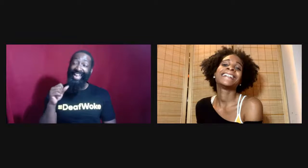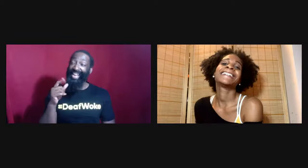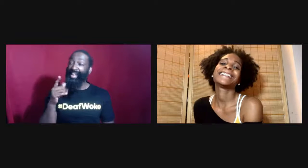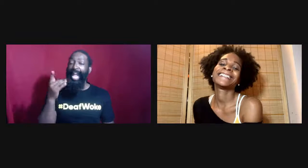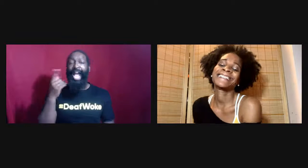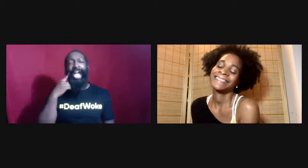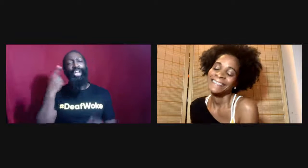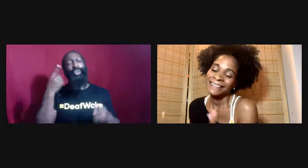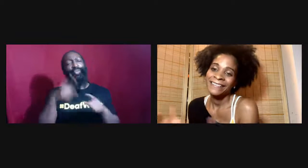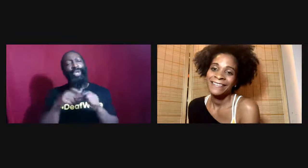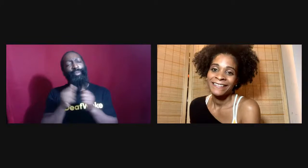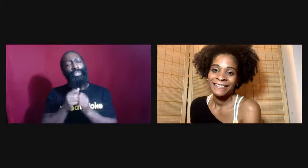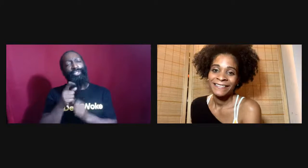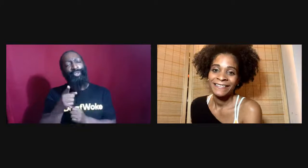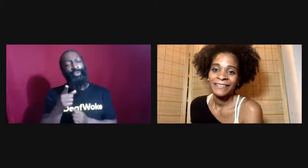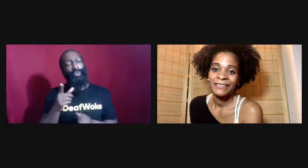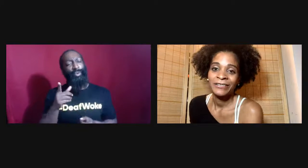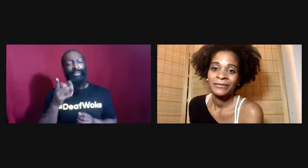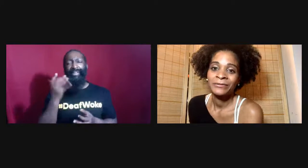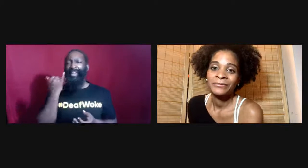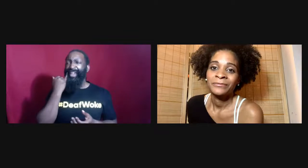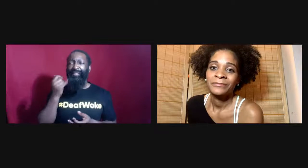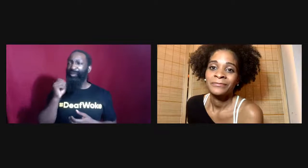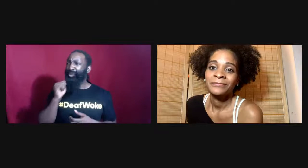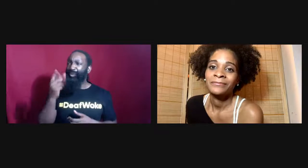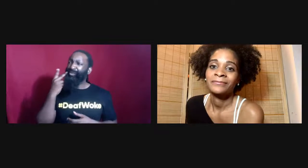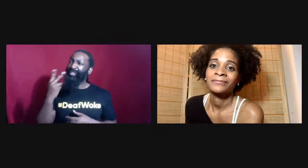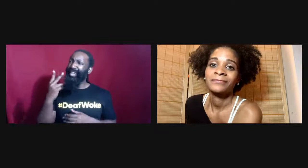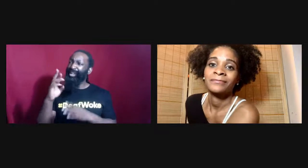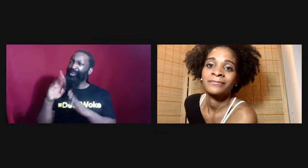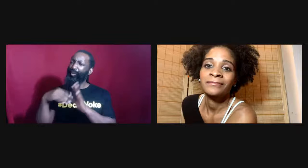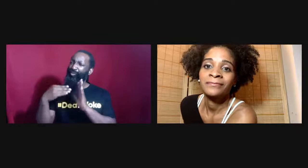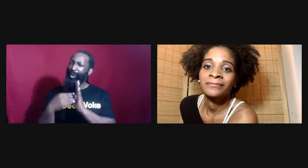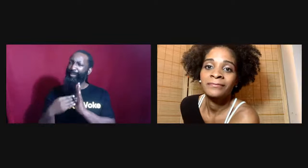me goosebumps thinking about it.